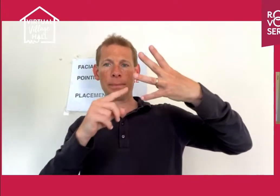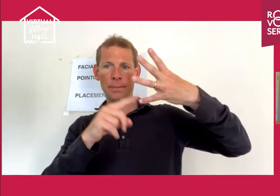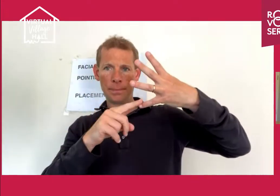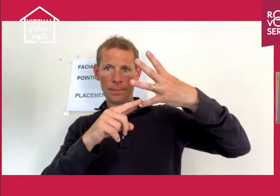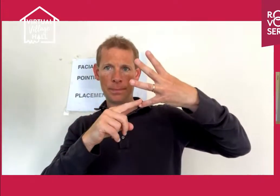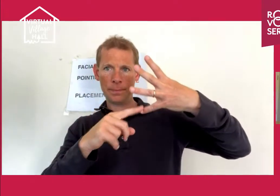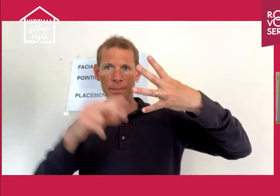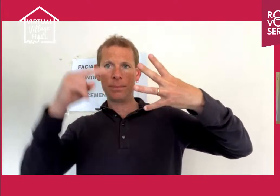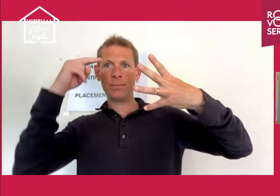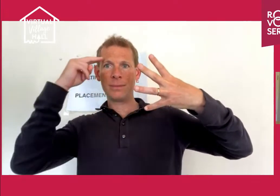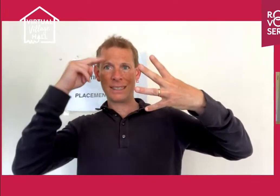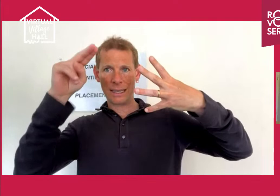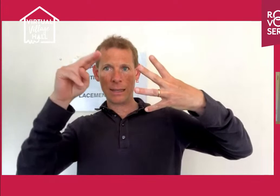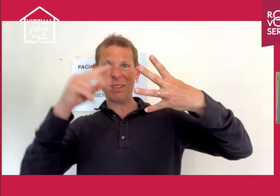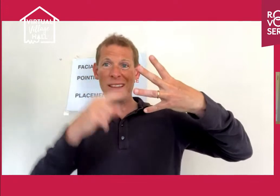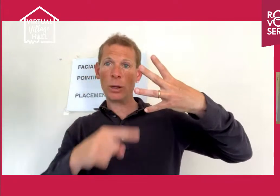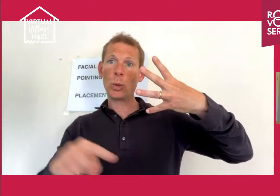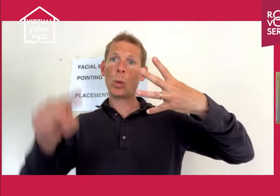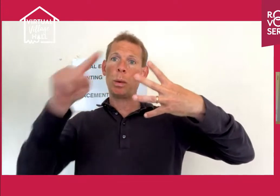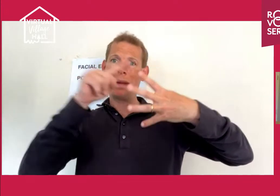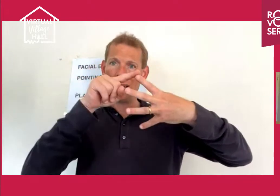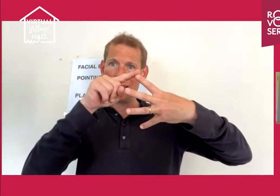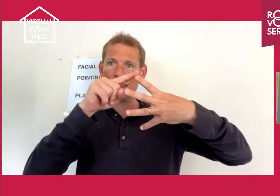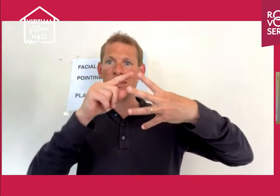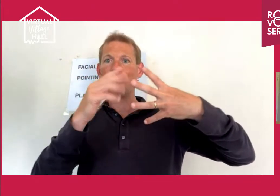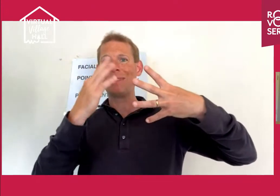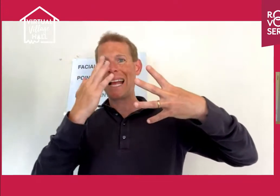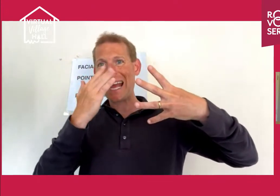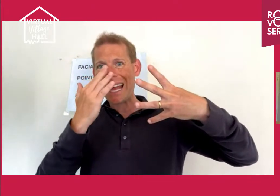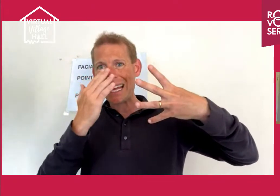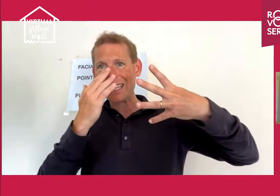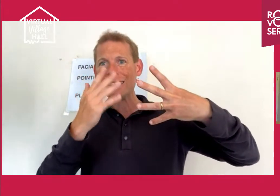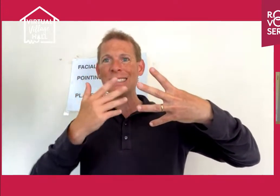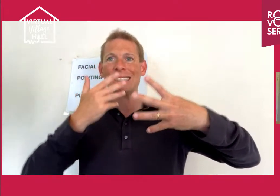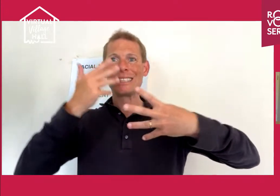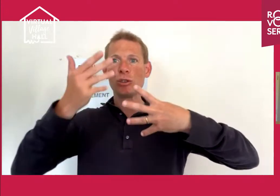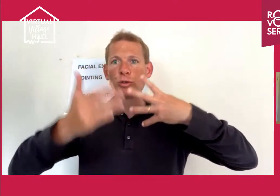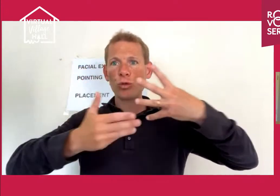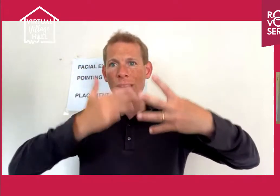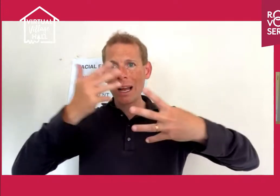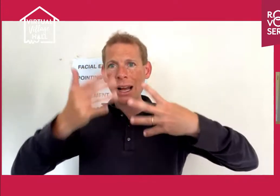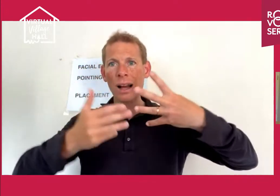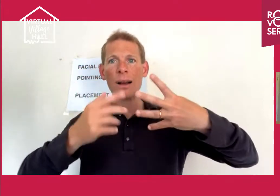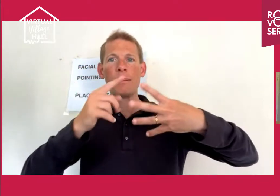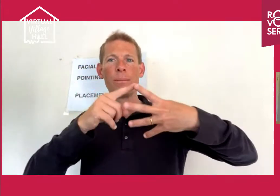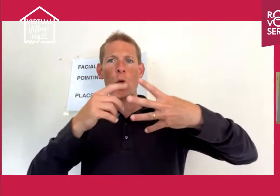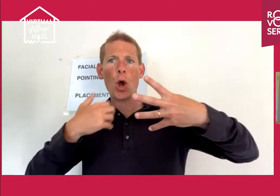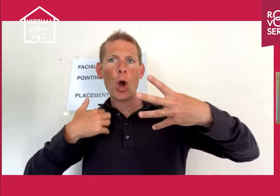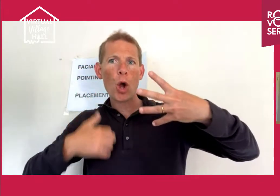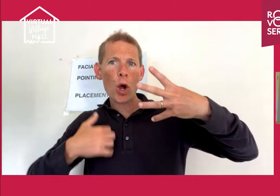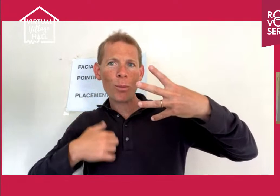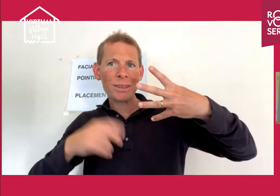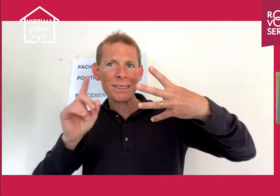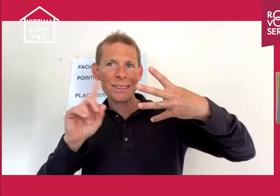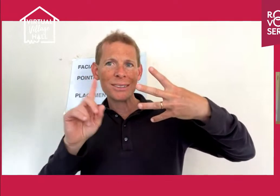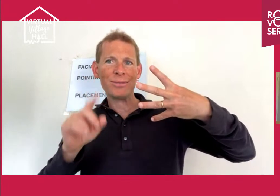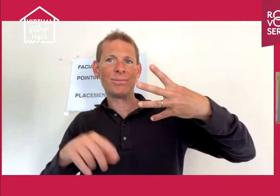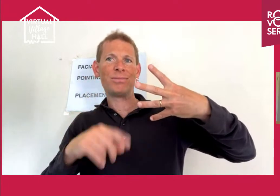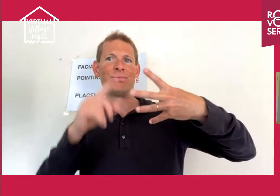name, and the fourth one. So you can reference it like this. And then go back to talk about the first one, what age they are, describe them,